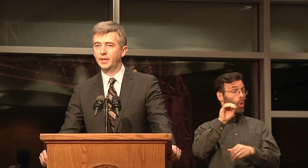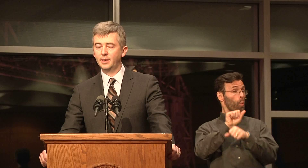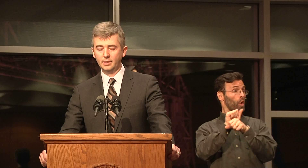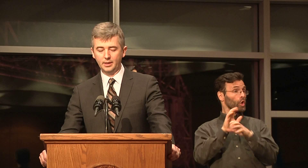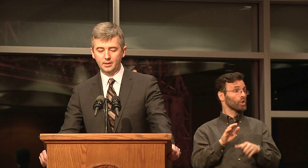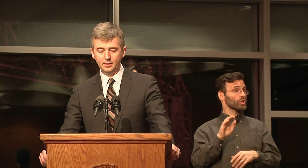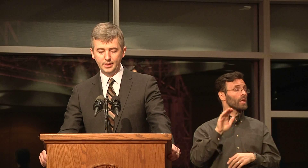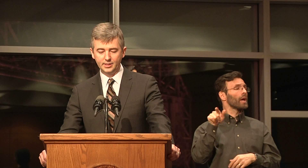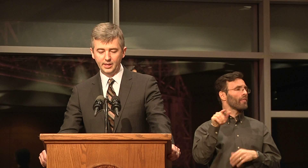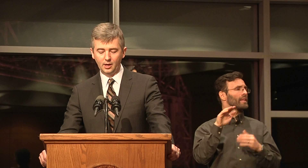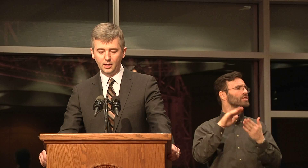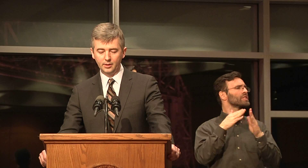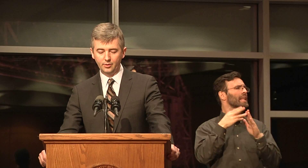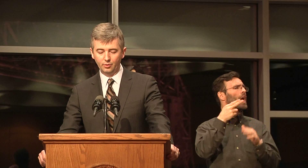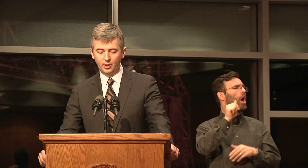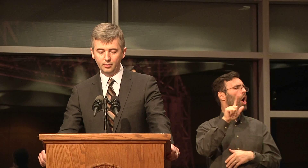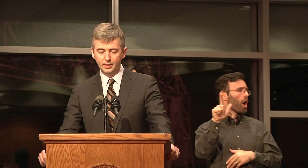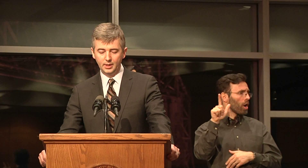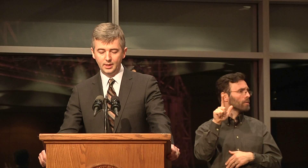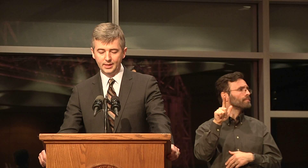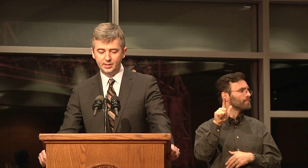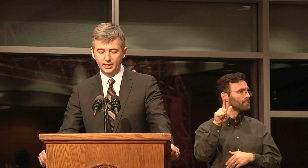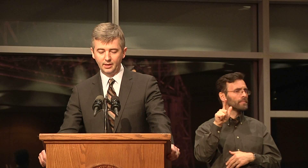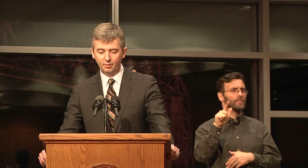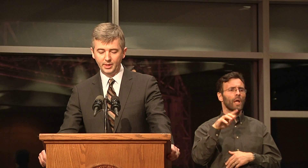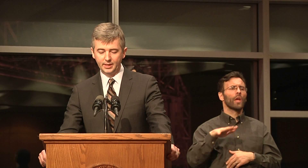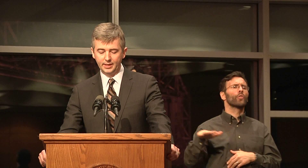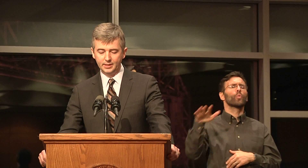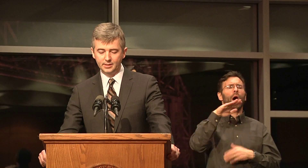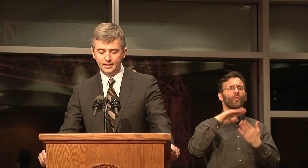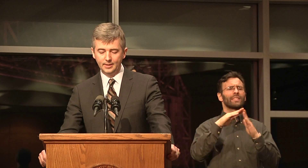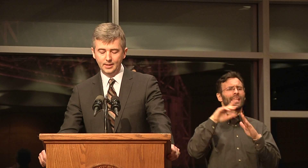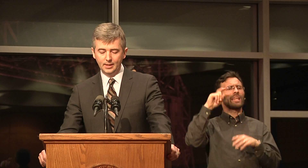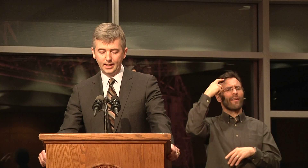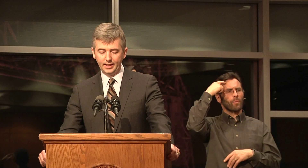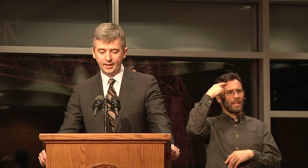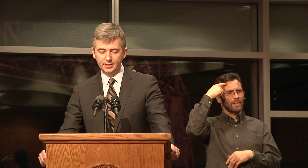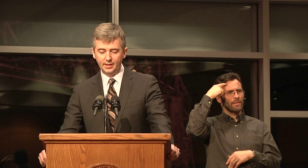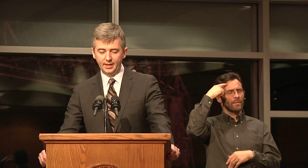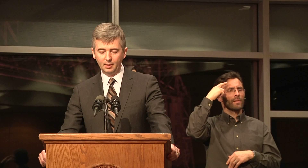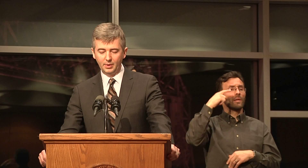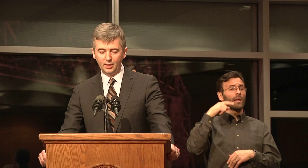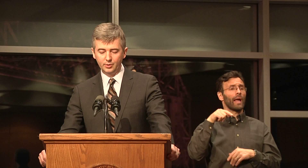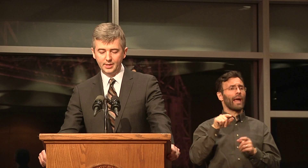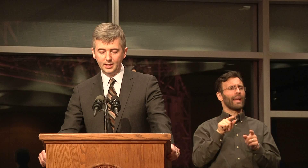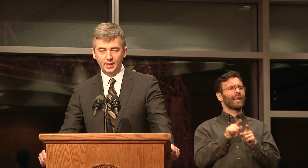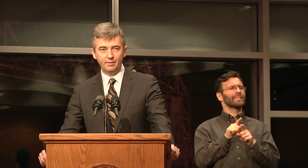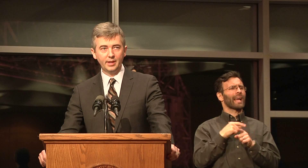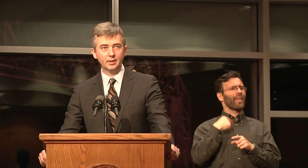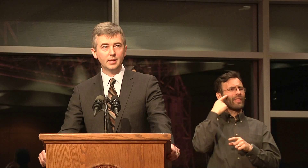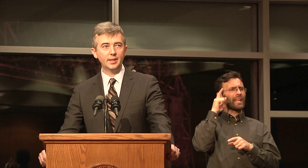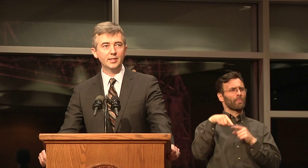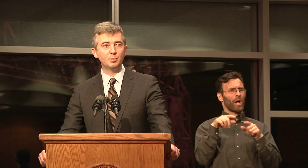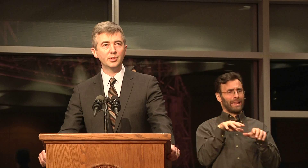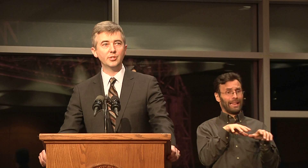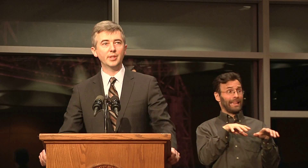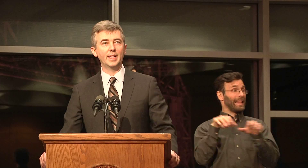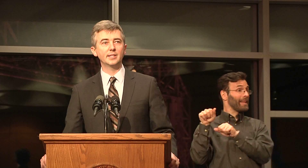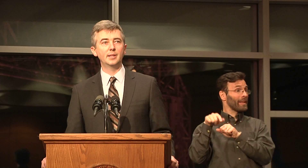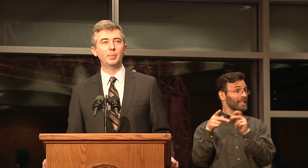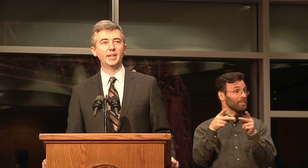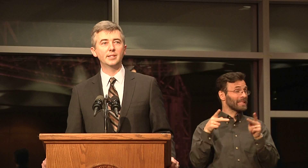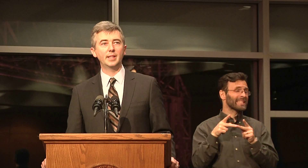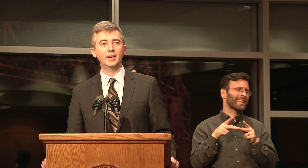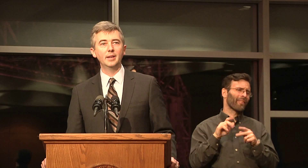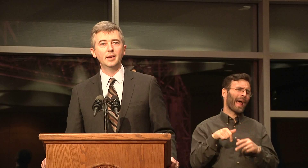at City Hall and throughout city government. It is, I think, as I think about leaving this position,